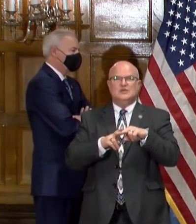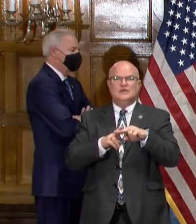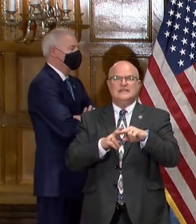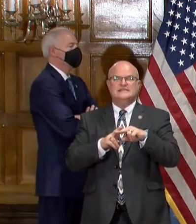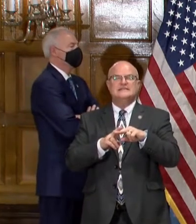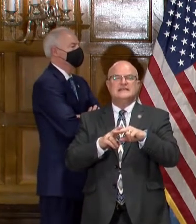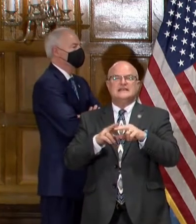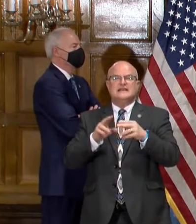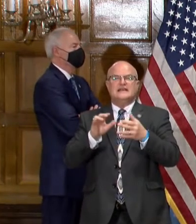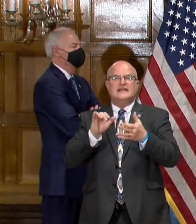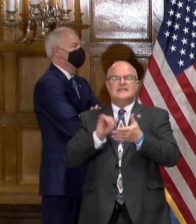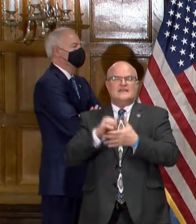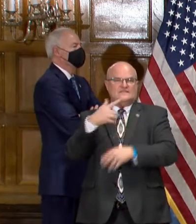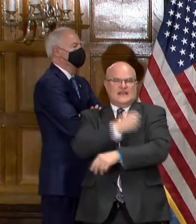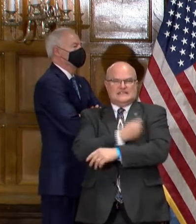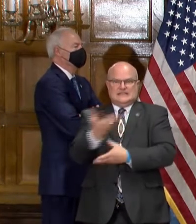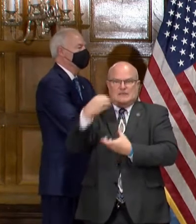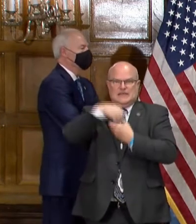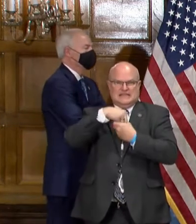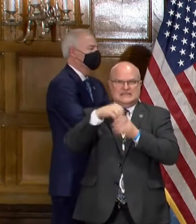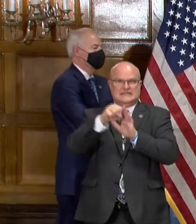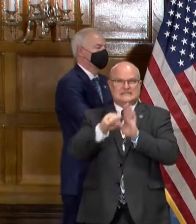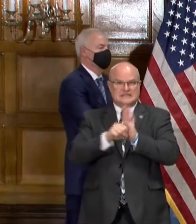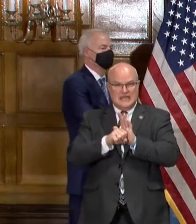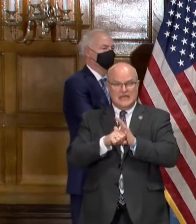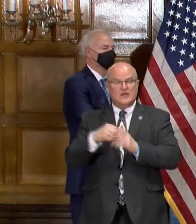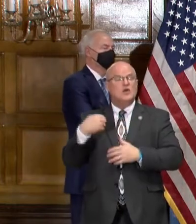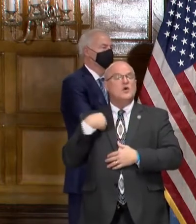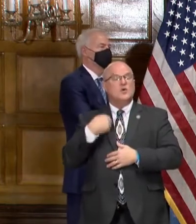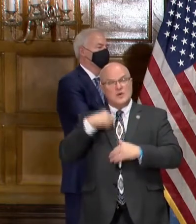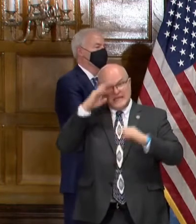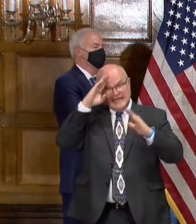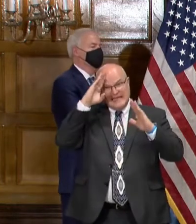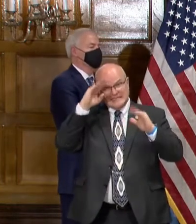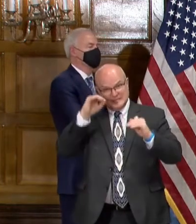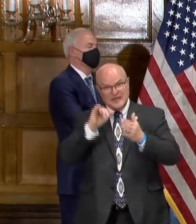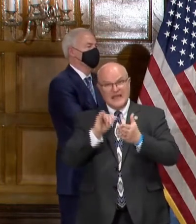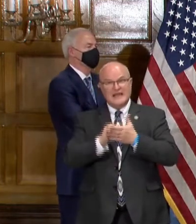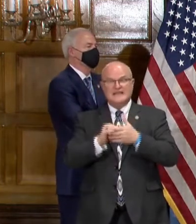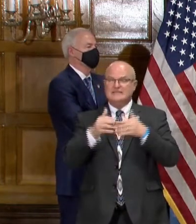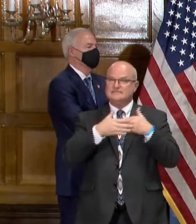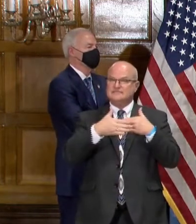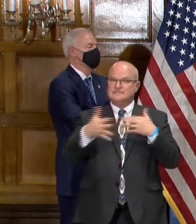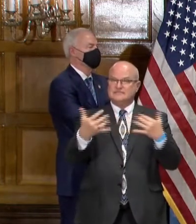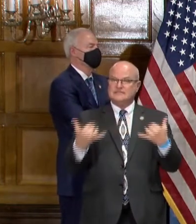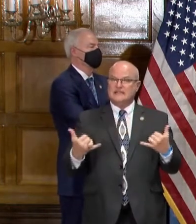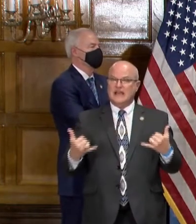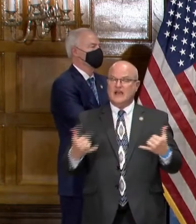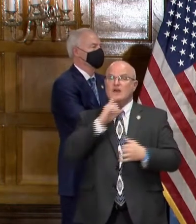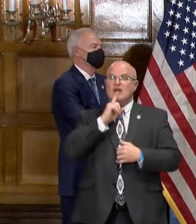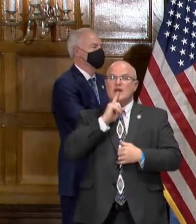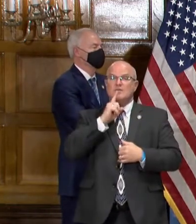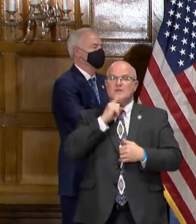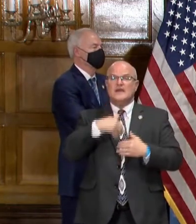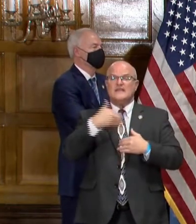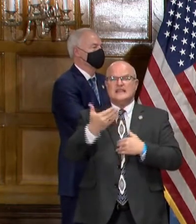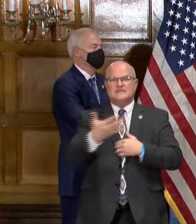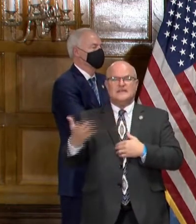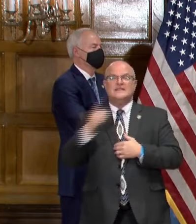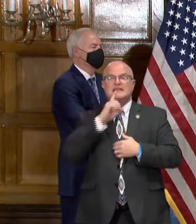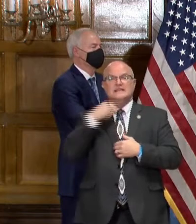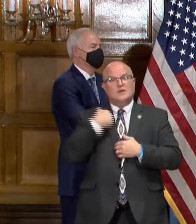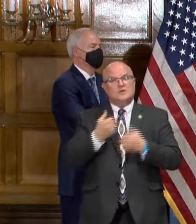rapidity of the vaccine coming in the state. So we kind of expect that to be the case for a while. And really kind of the next big thing is